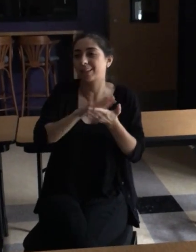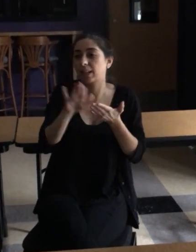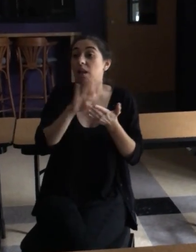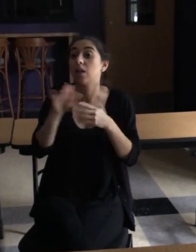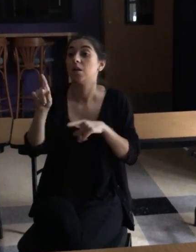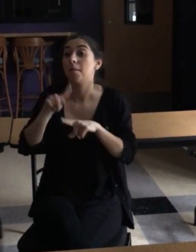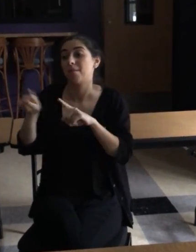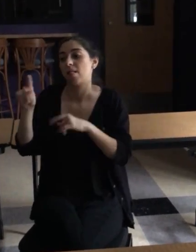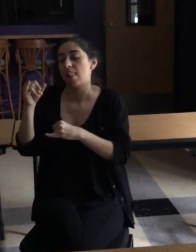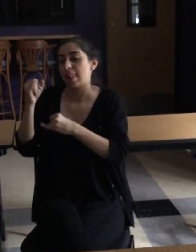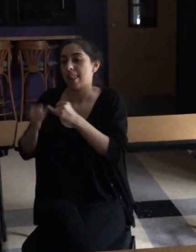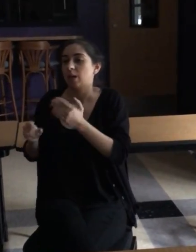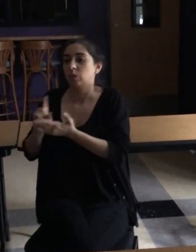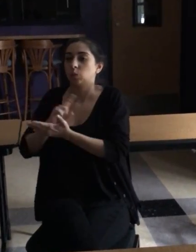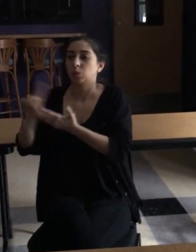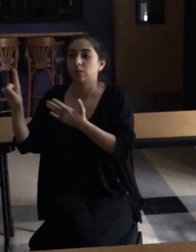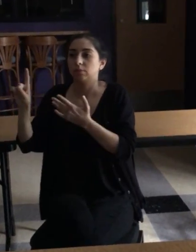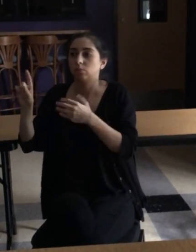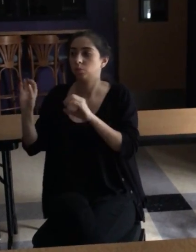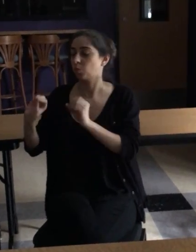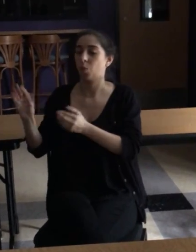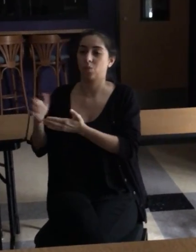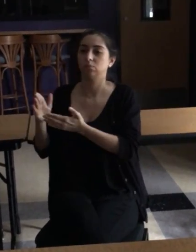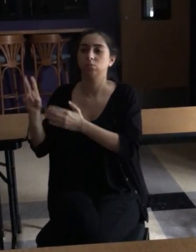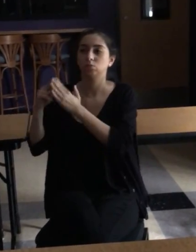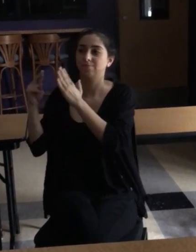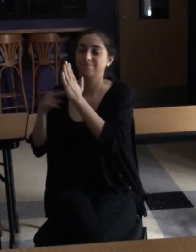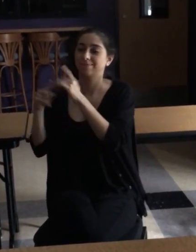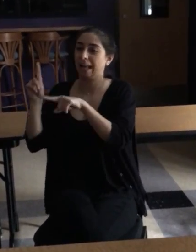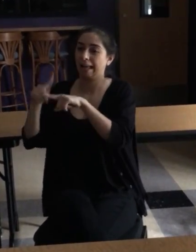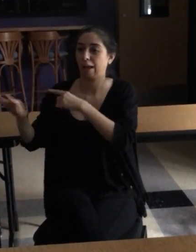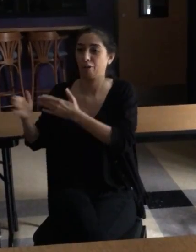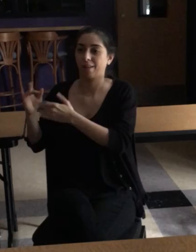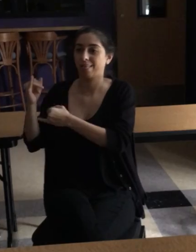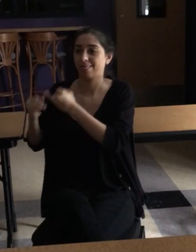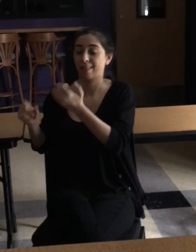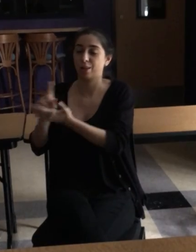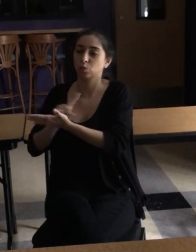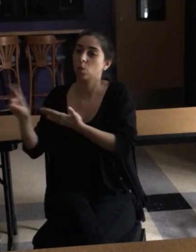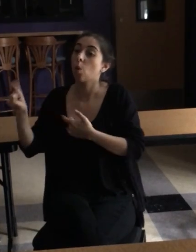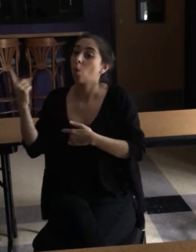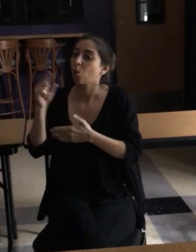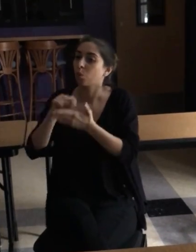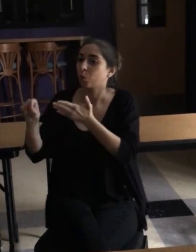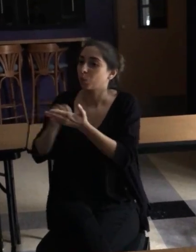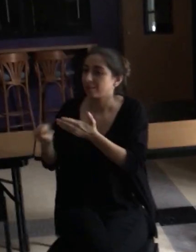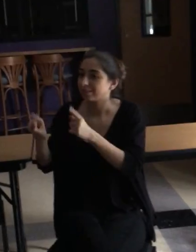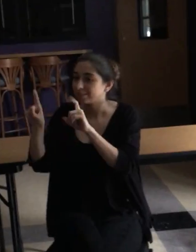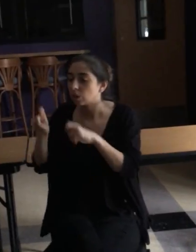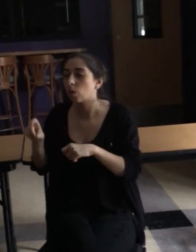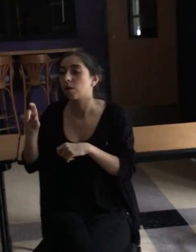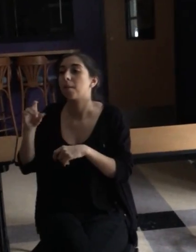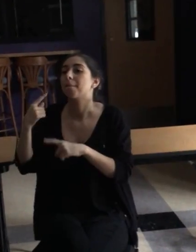by rule, there's no cooking, no culinary stuff at all. It's only written tests and deep clean.